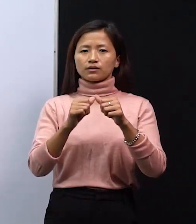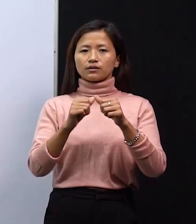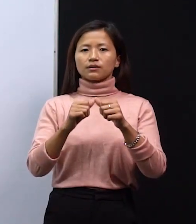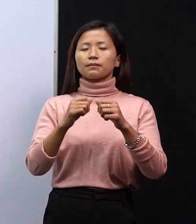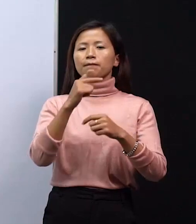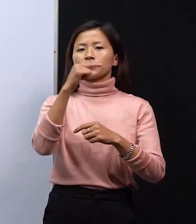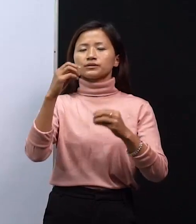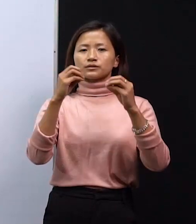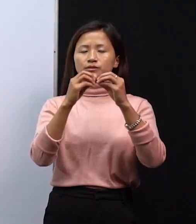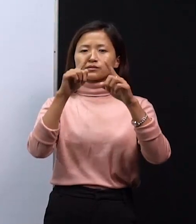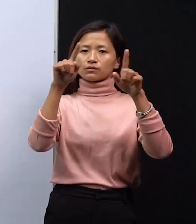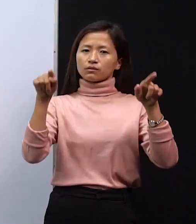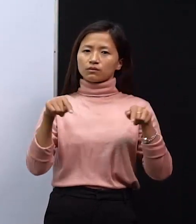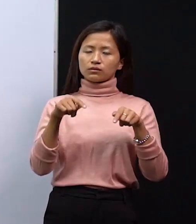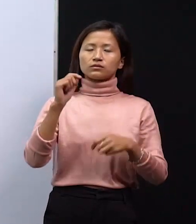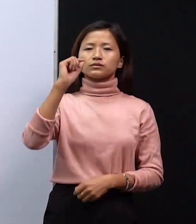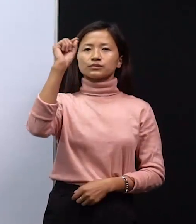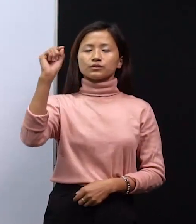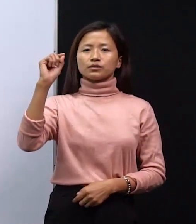square. Alright?